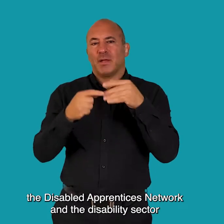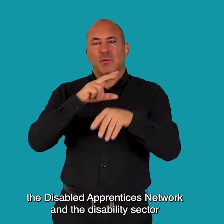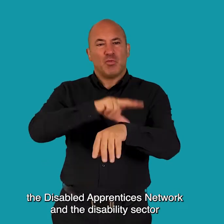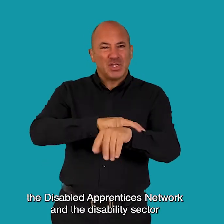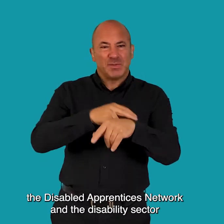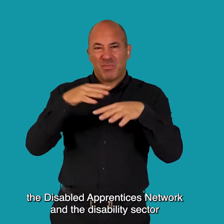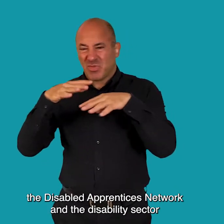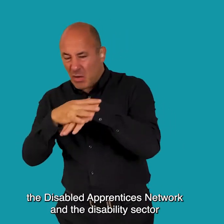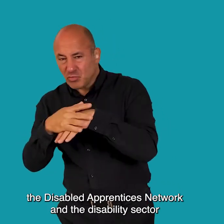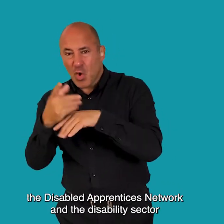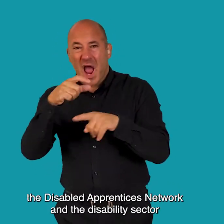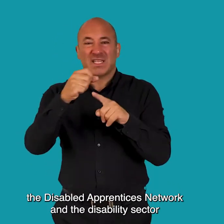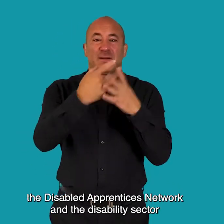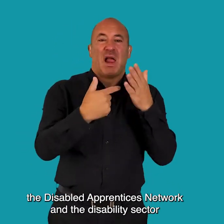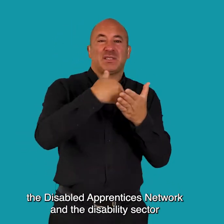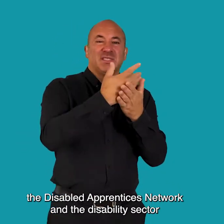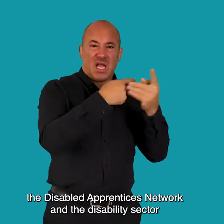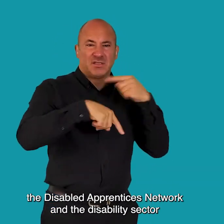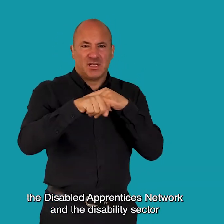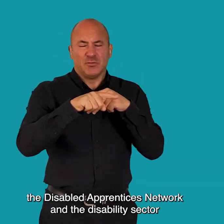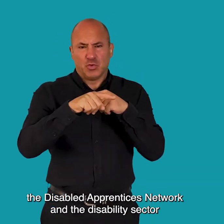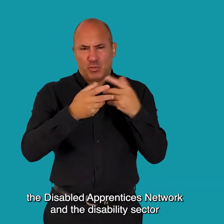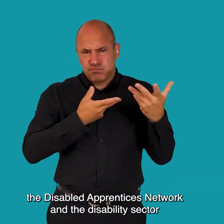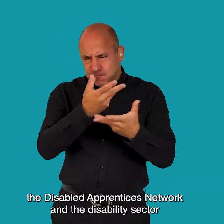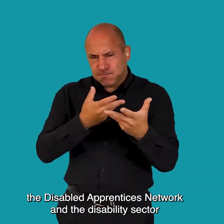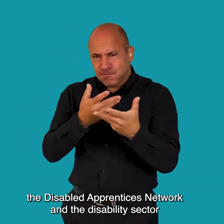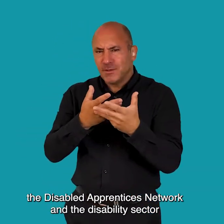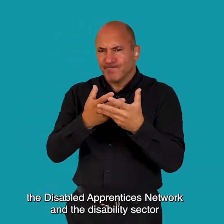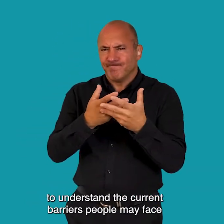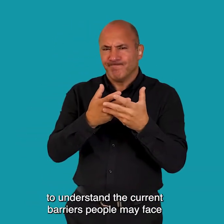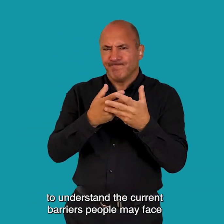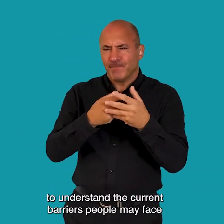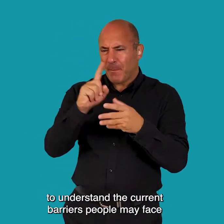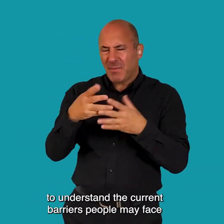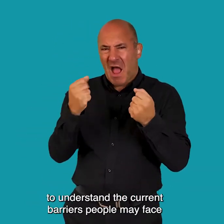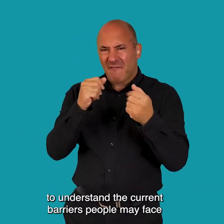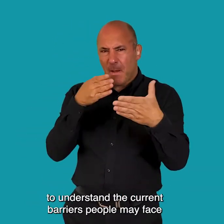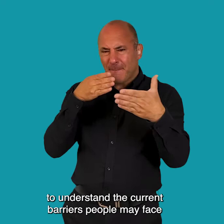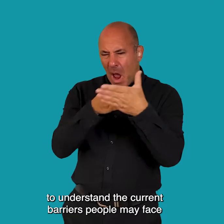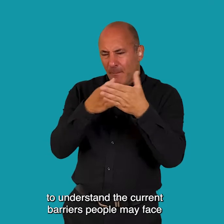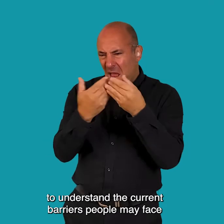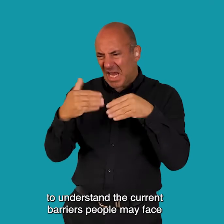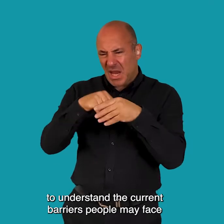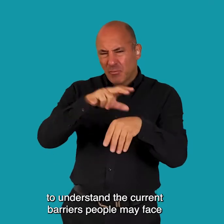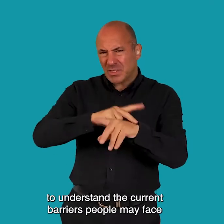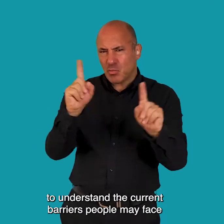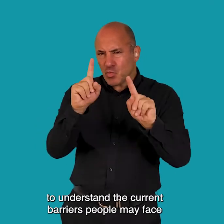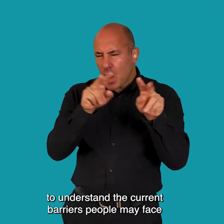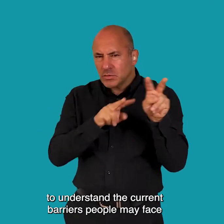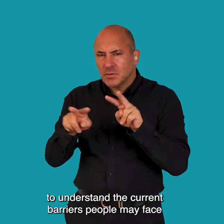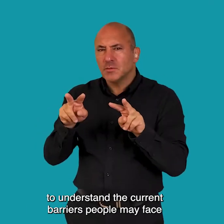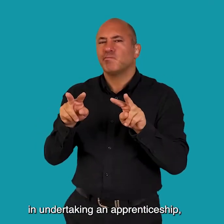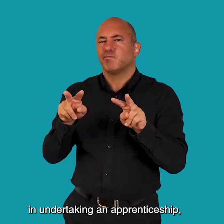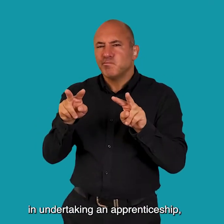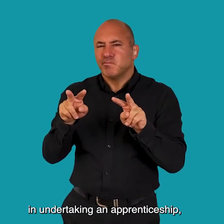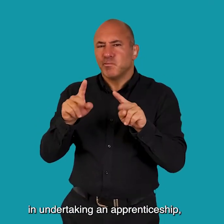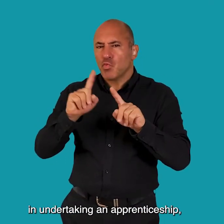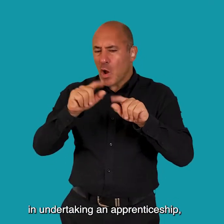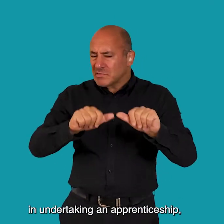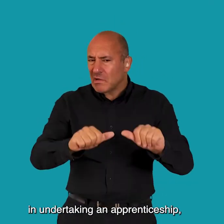Disabled Apprentices Network, and the disability sector to understand the current barriers people may face in undertaking an